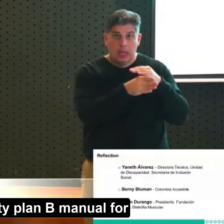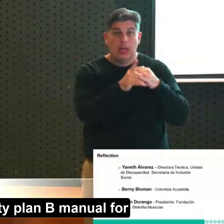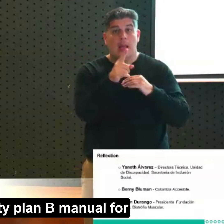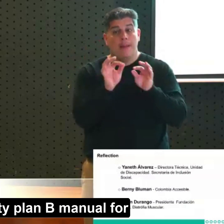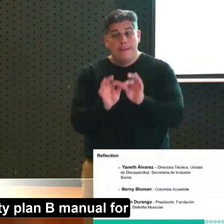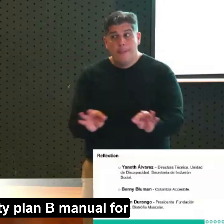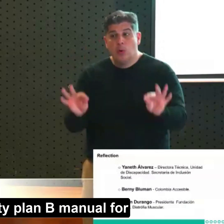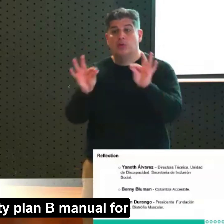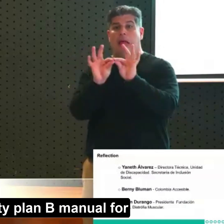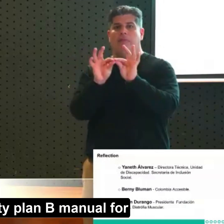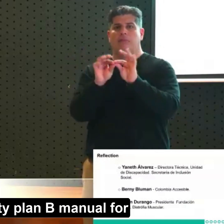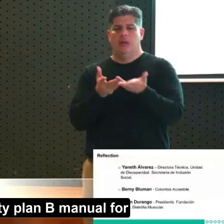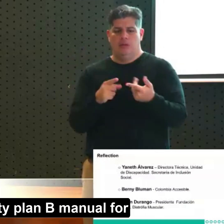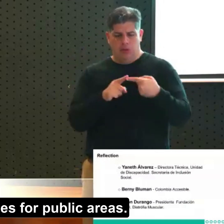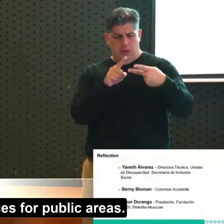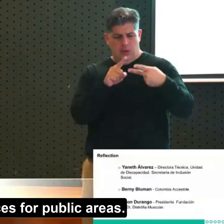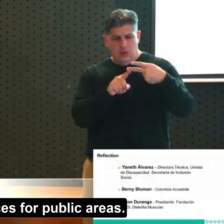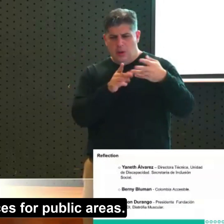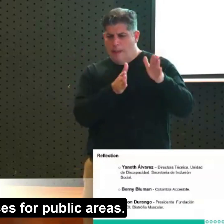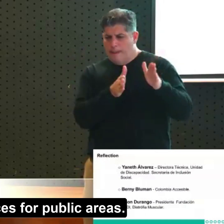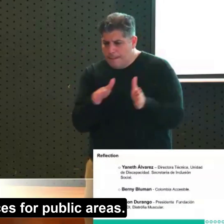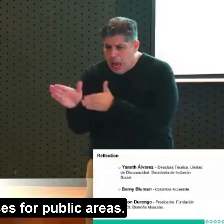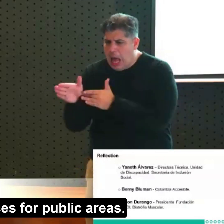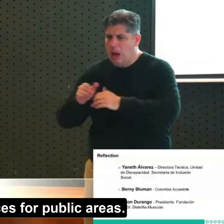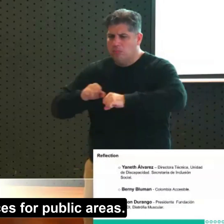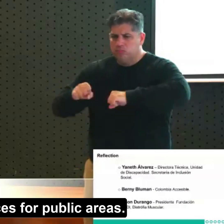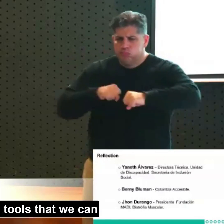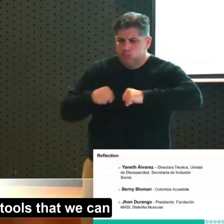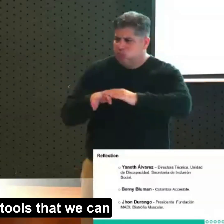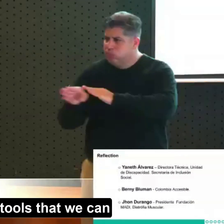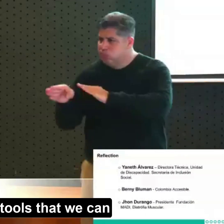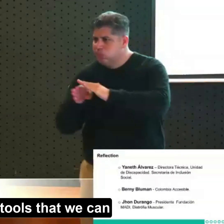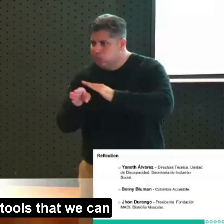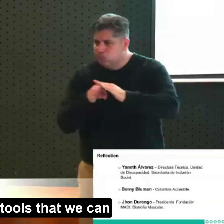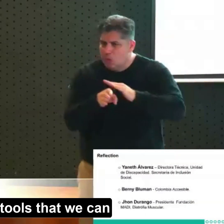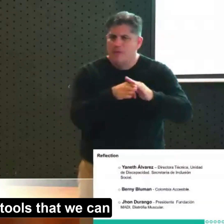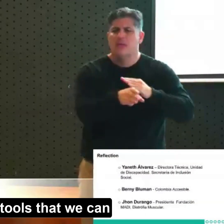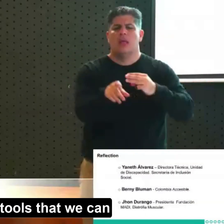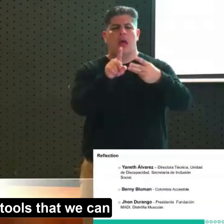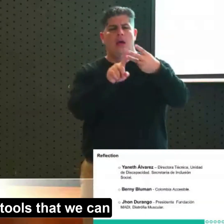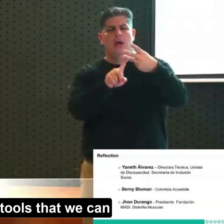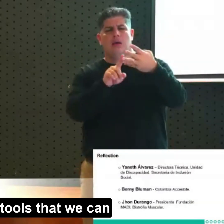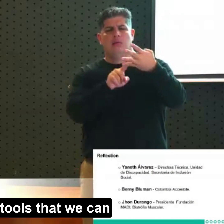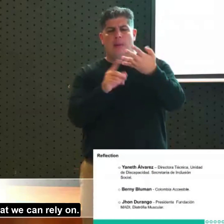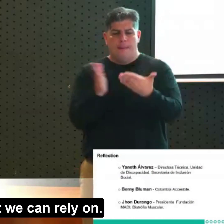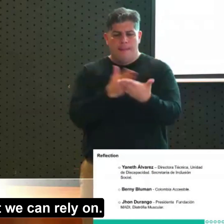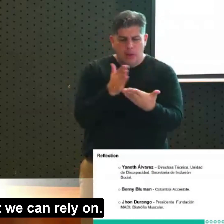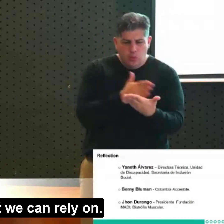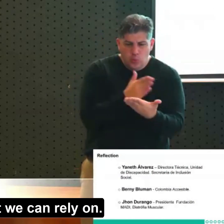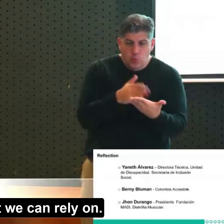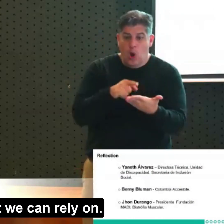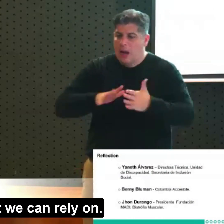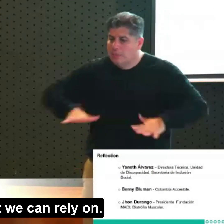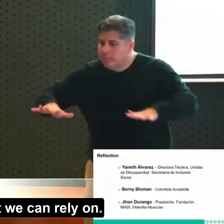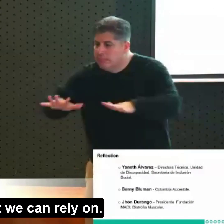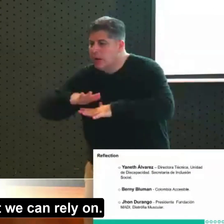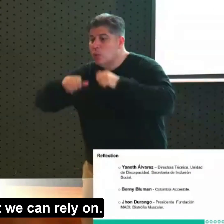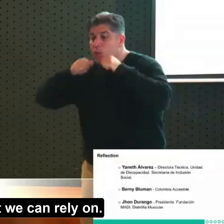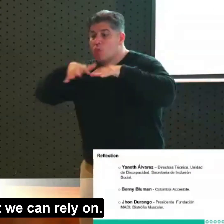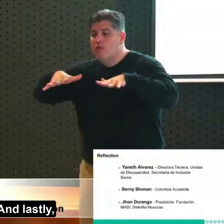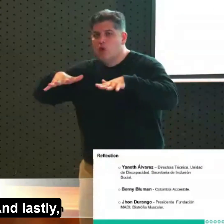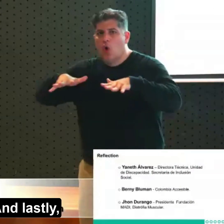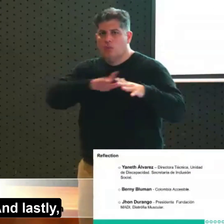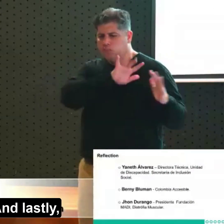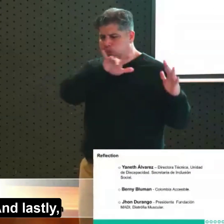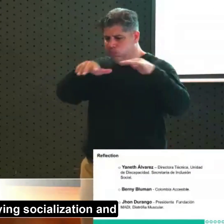mobility plan, the manual for public spaces, for public areas. We have tools that we can use, that we can